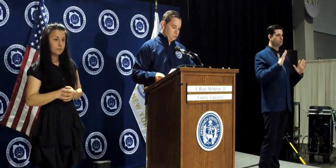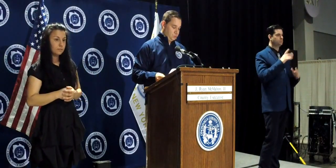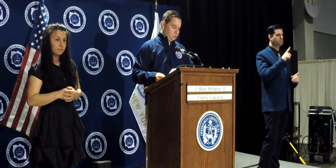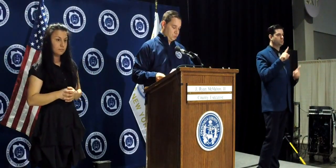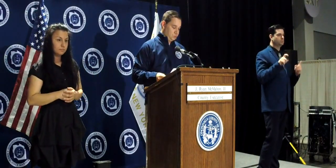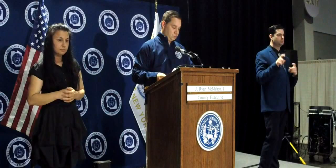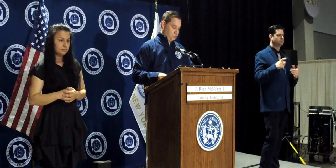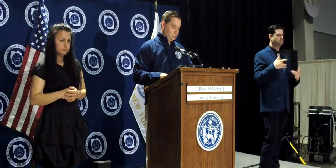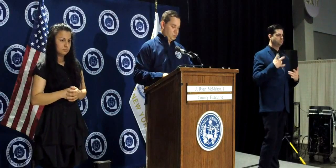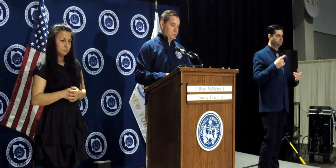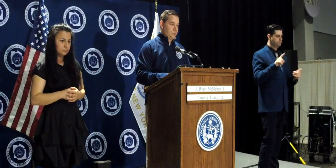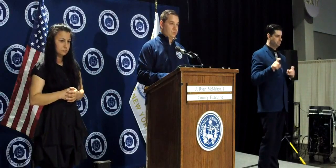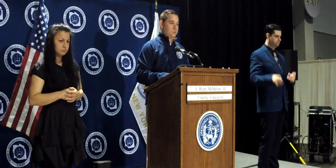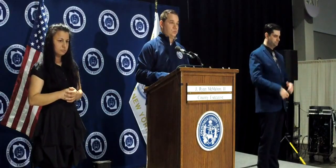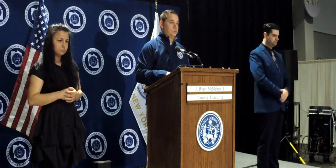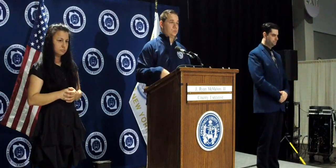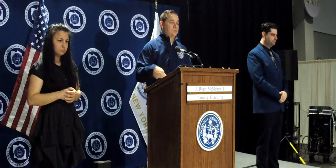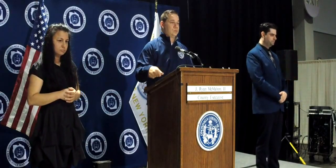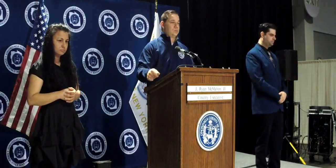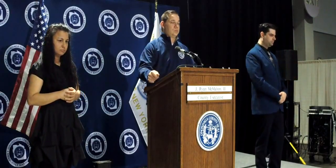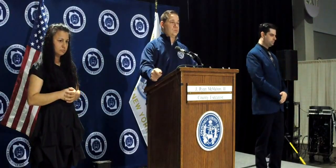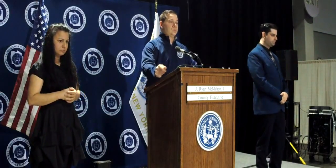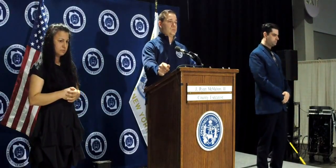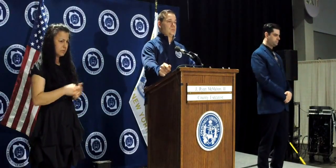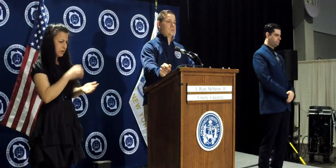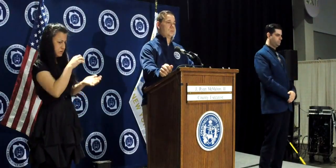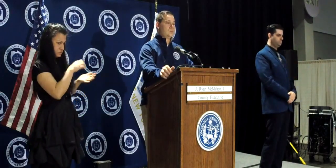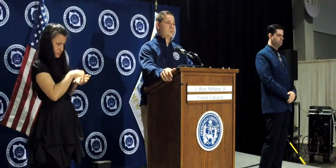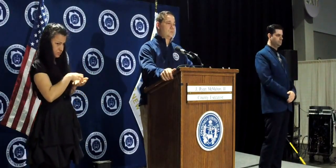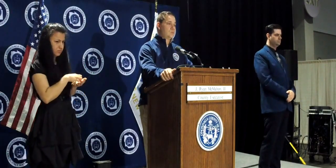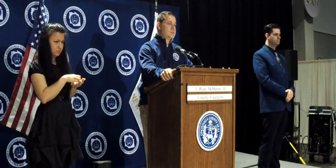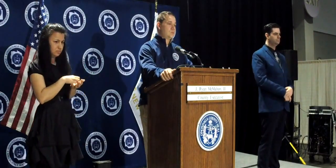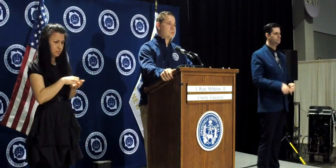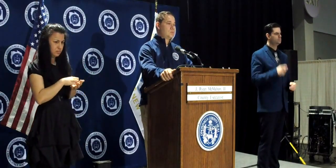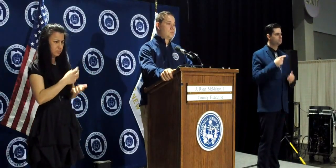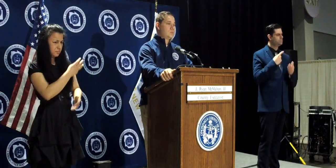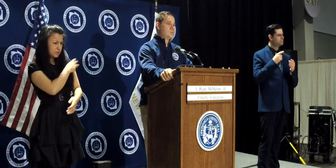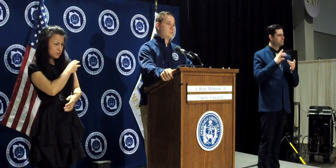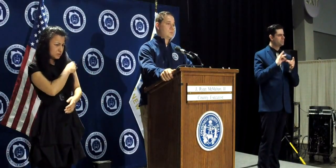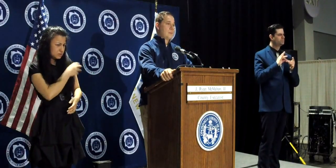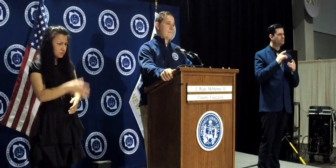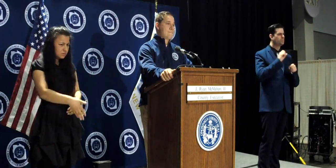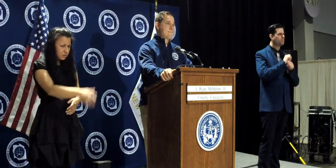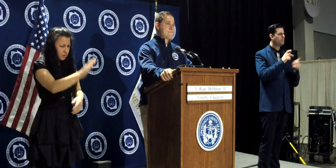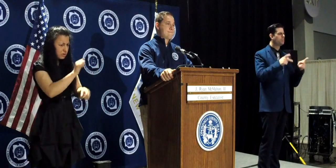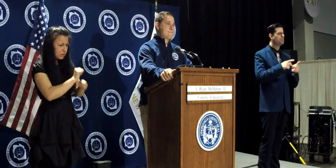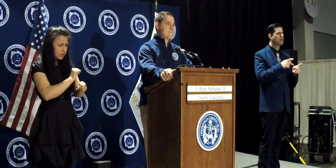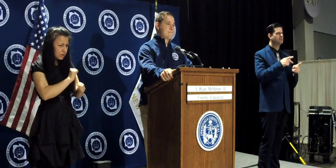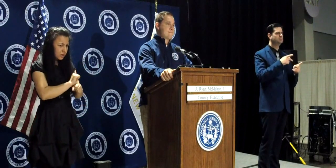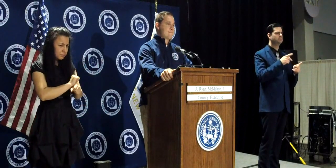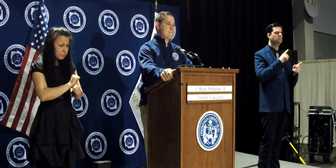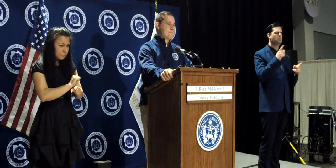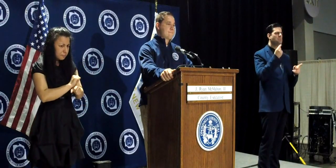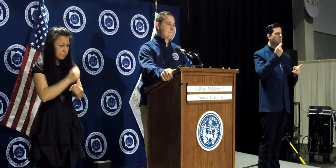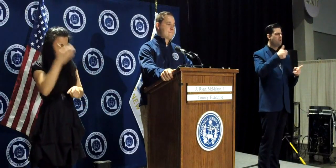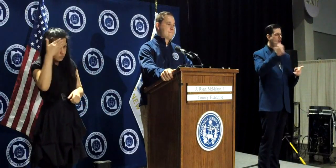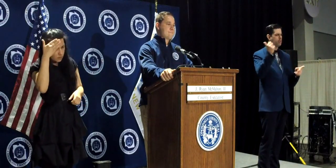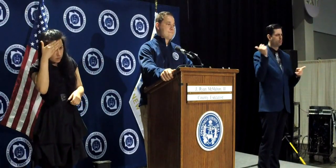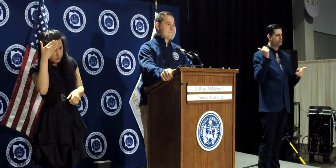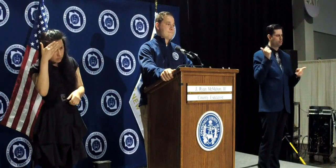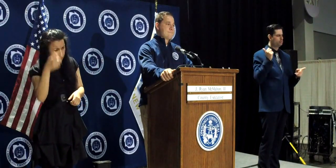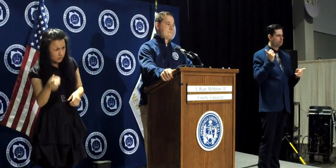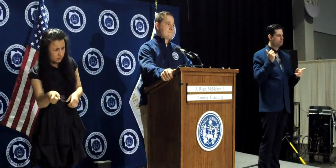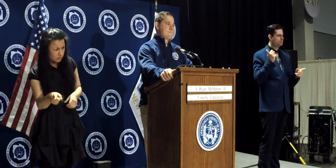Workplaces and people going while sick. Any other connecting the dots you've been able to do in the last few days in terms of how we're still